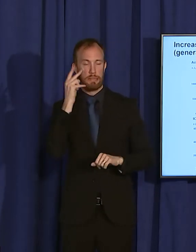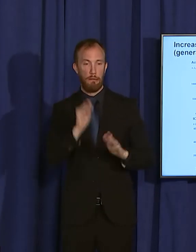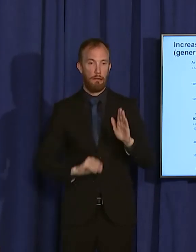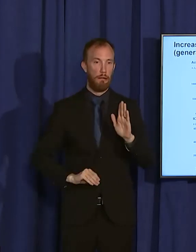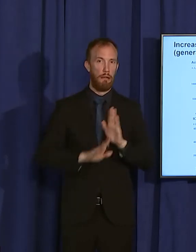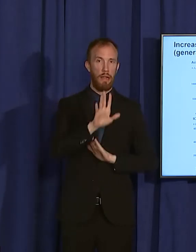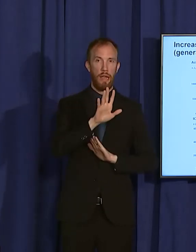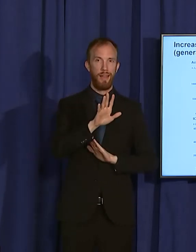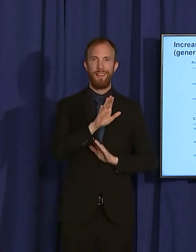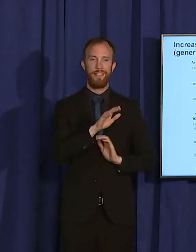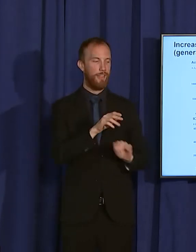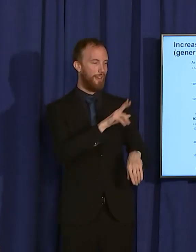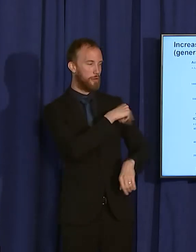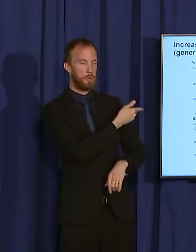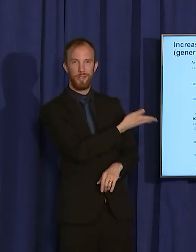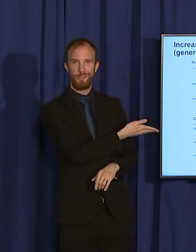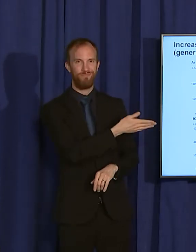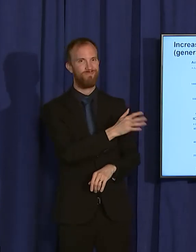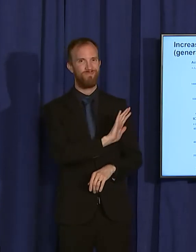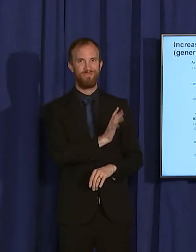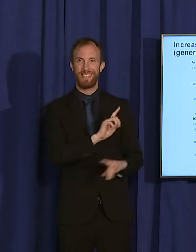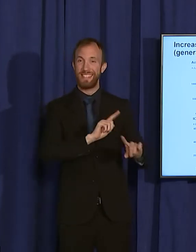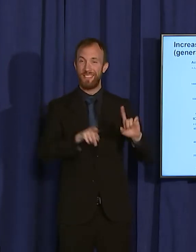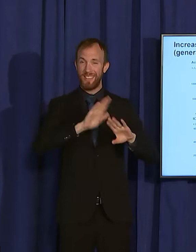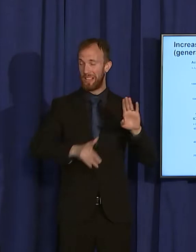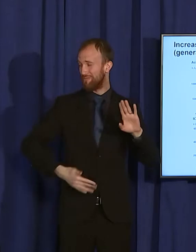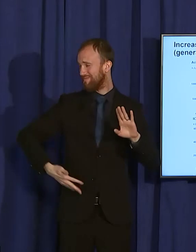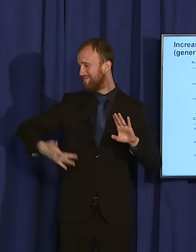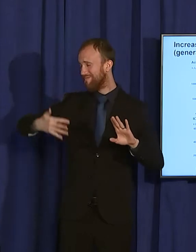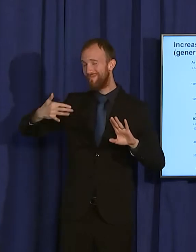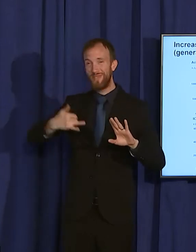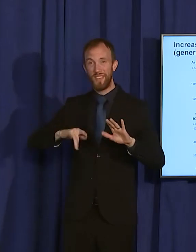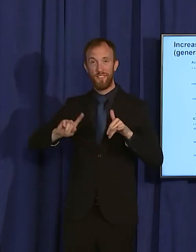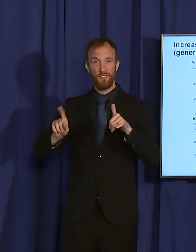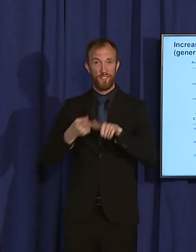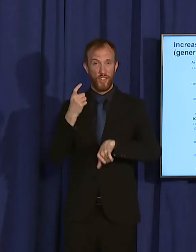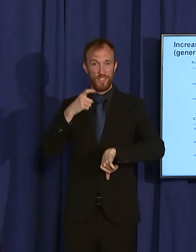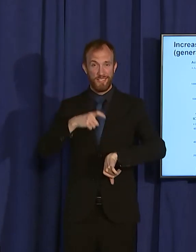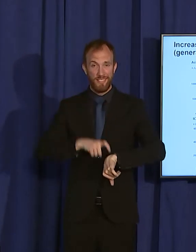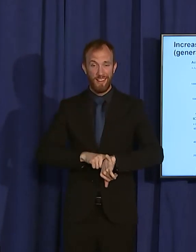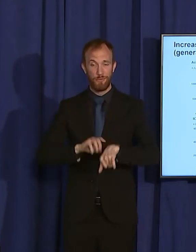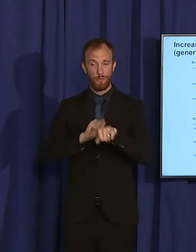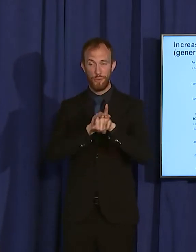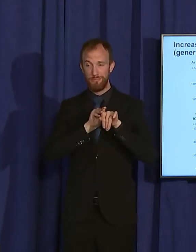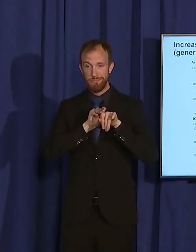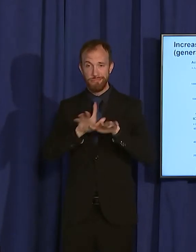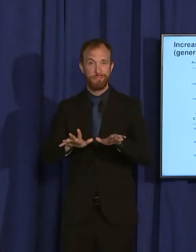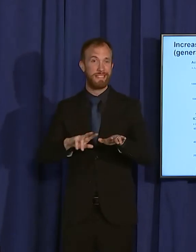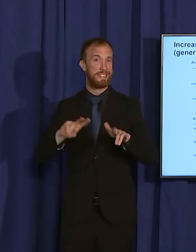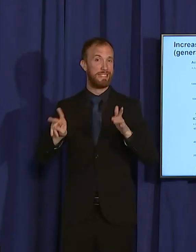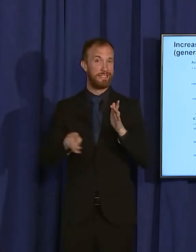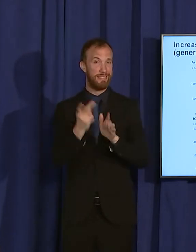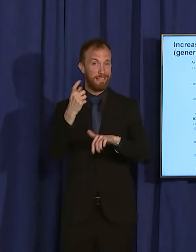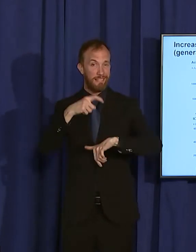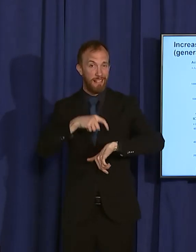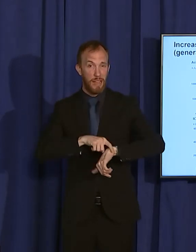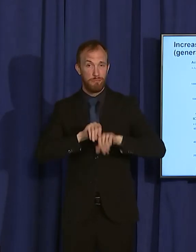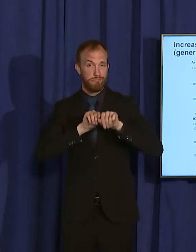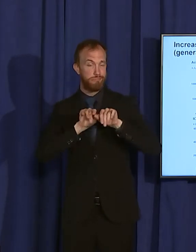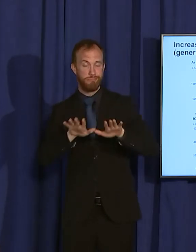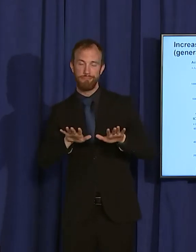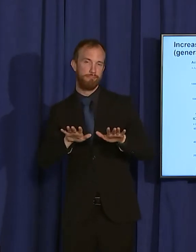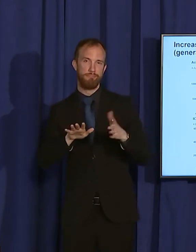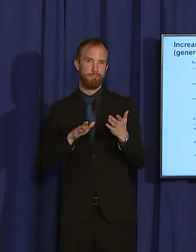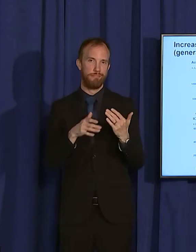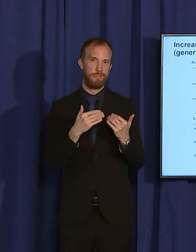the levels of hospitalizations that we saw in either the first or the second round. And that is largely because of vaccination.